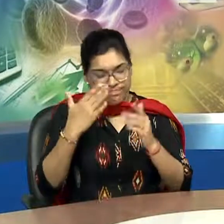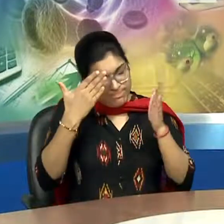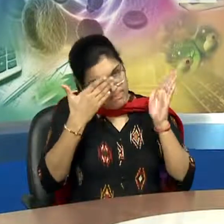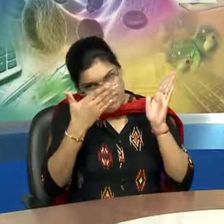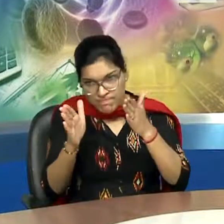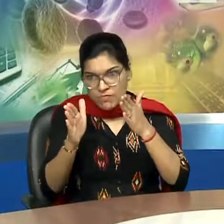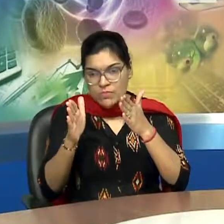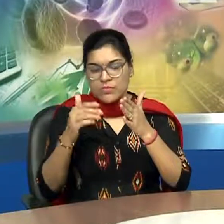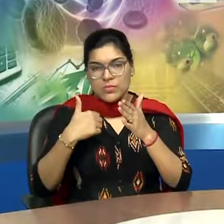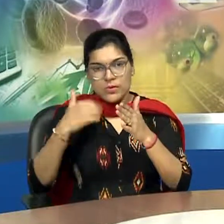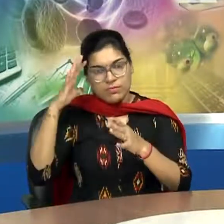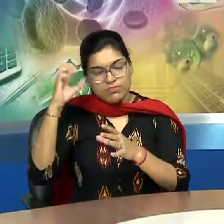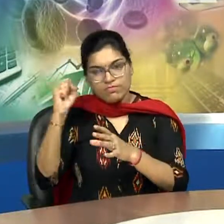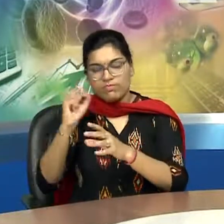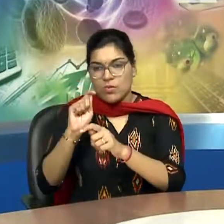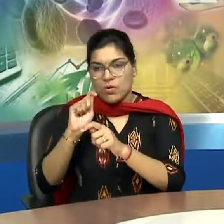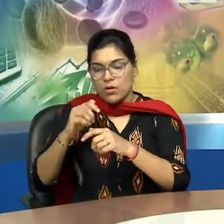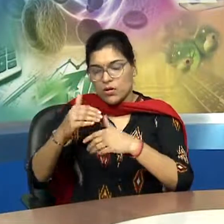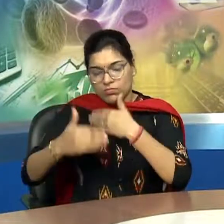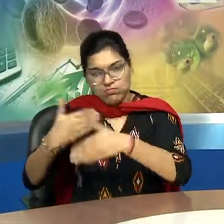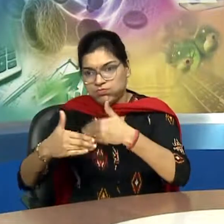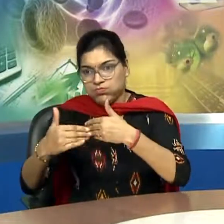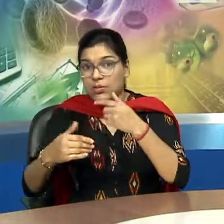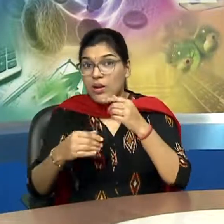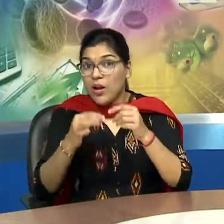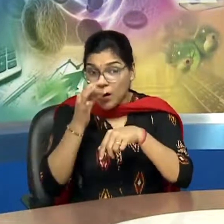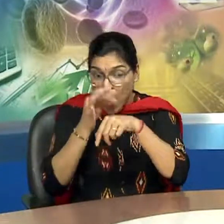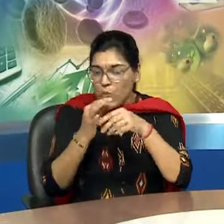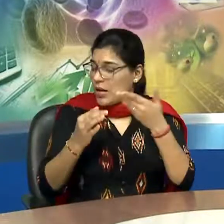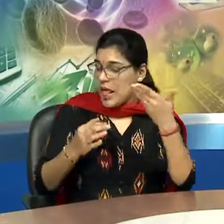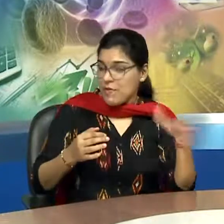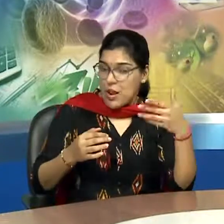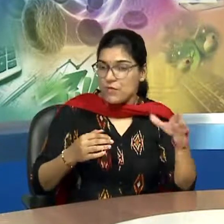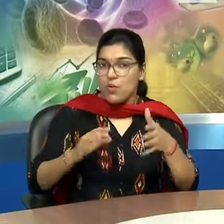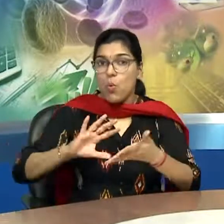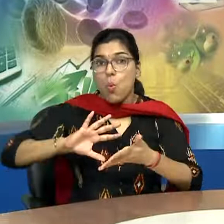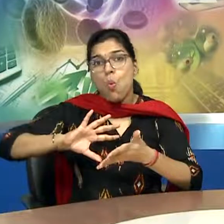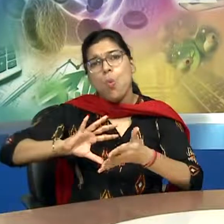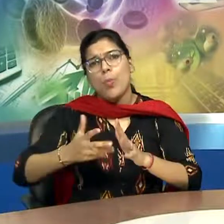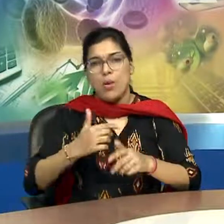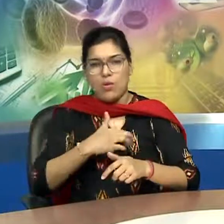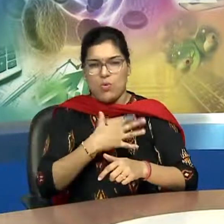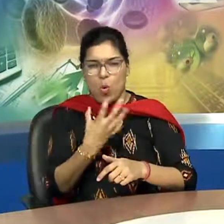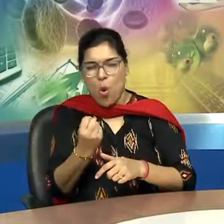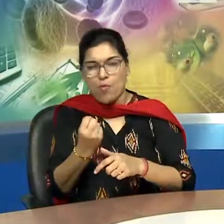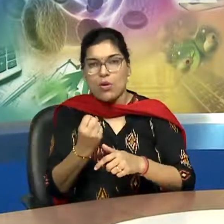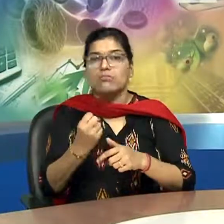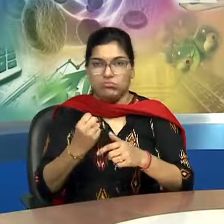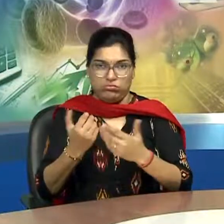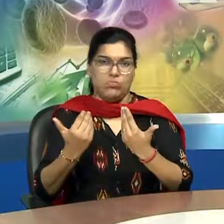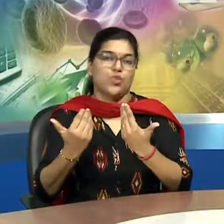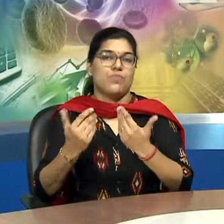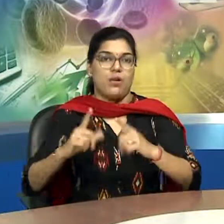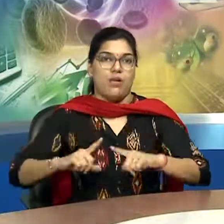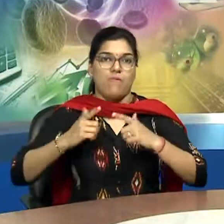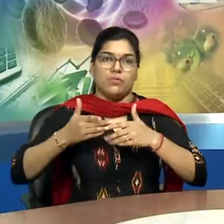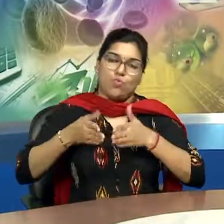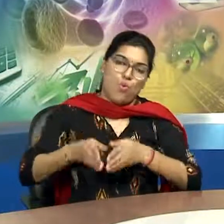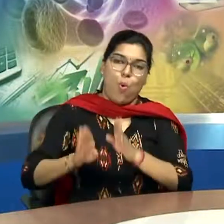But we need to be careful that we have to be courageous to take the right decision that yes, we want